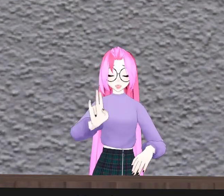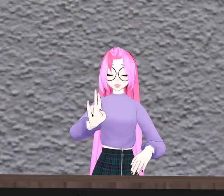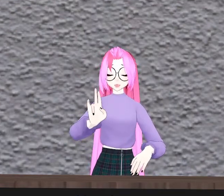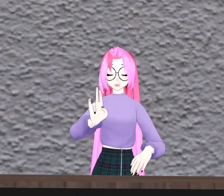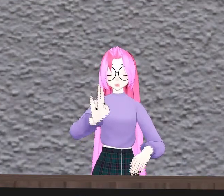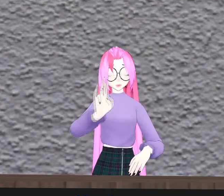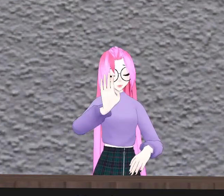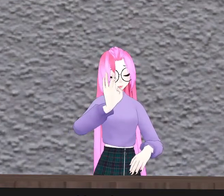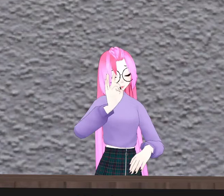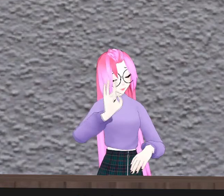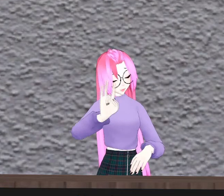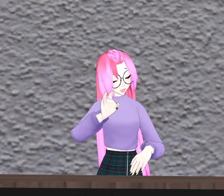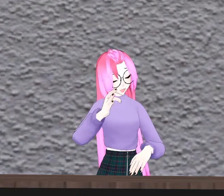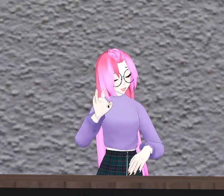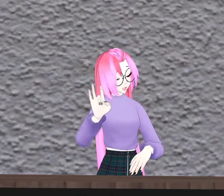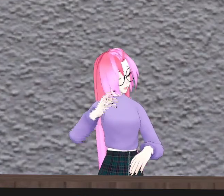rotating. 18.